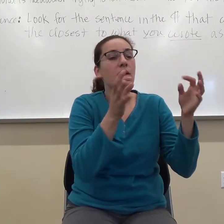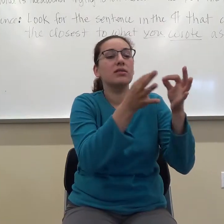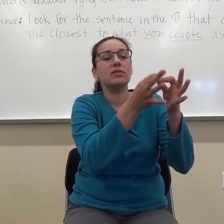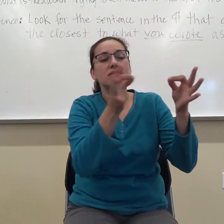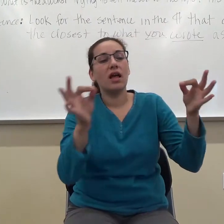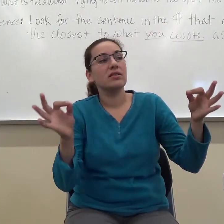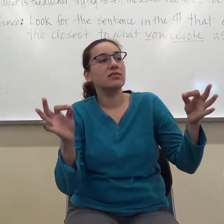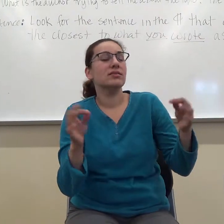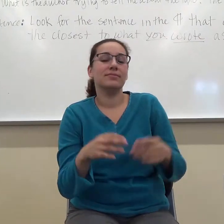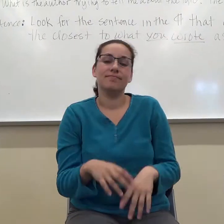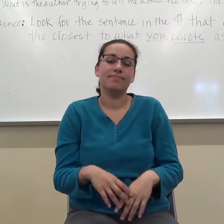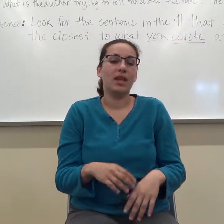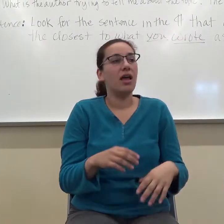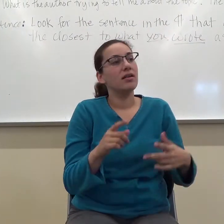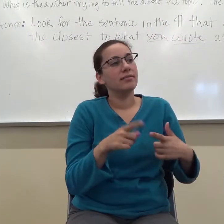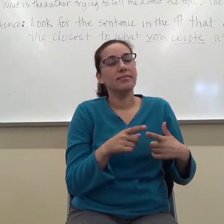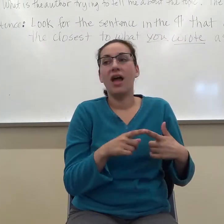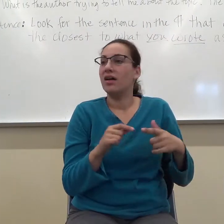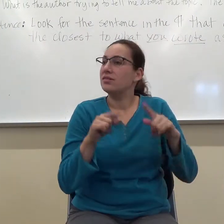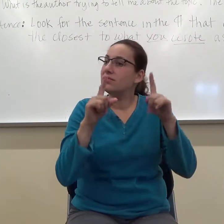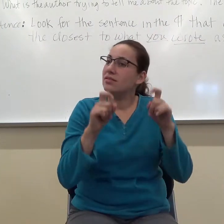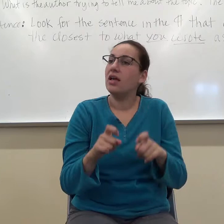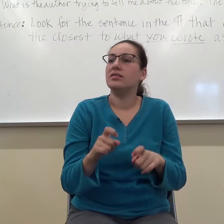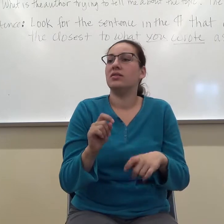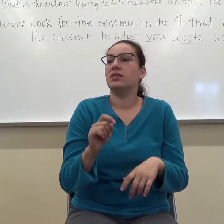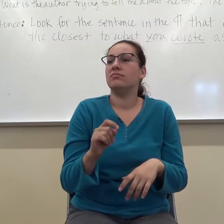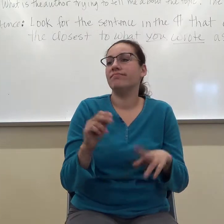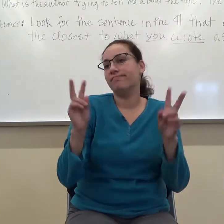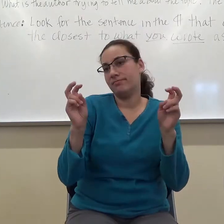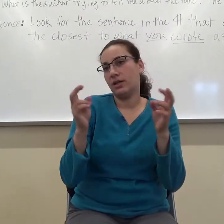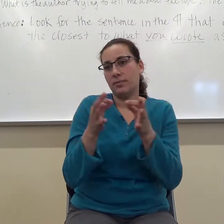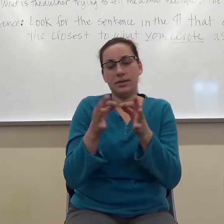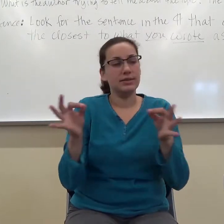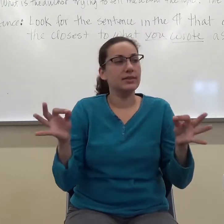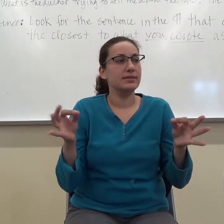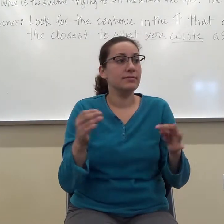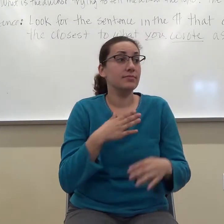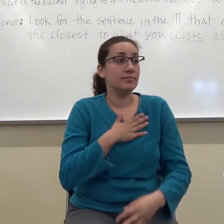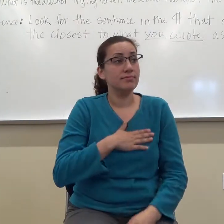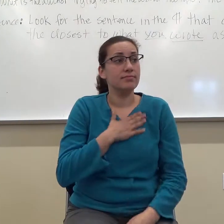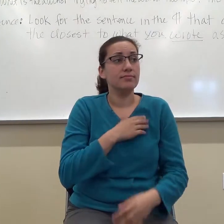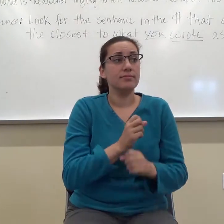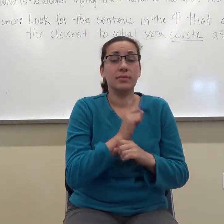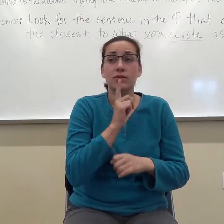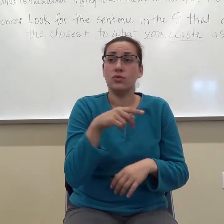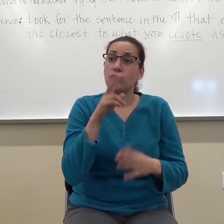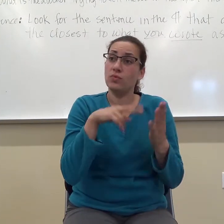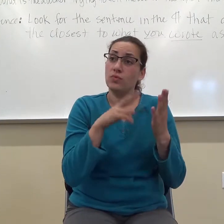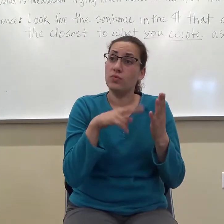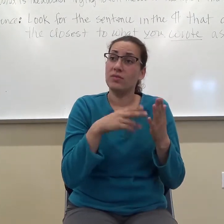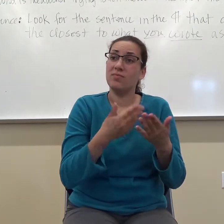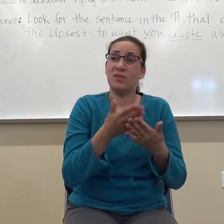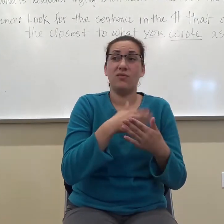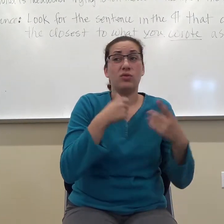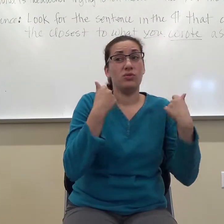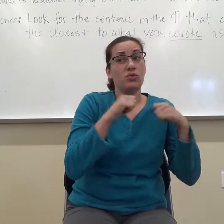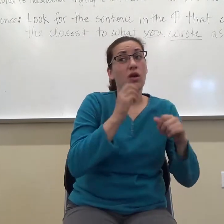sentence. So you be sure that you are reading this in your textbook before you try to do this homework. Same